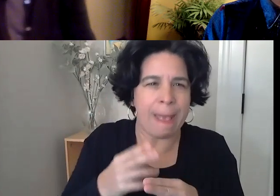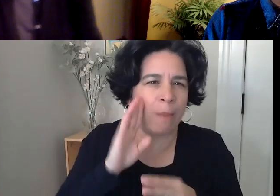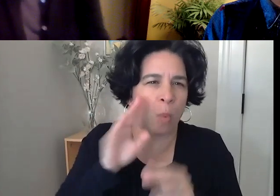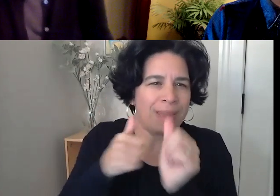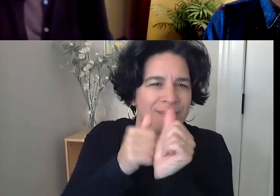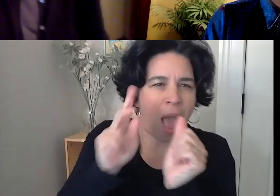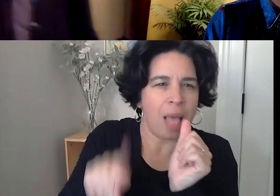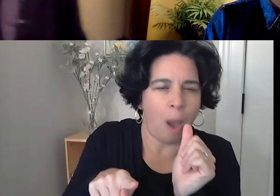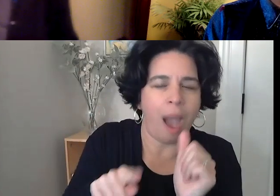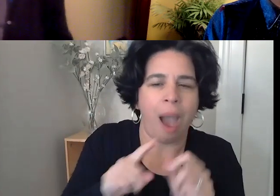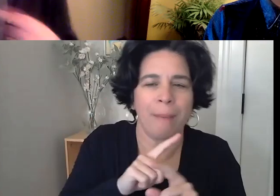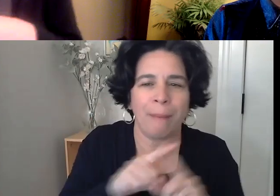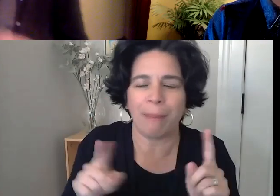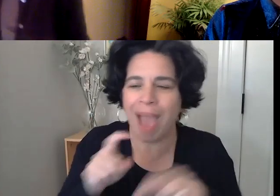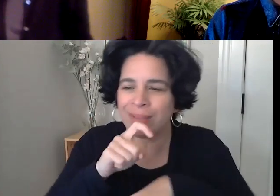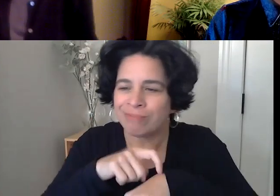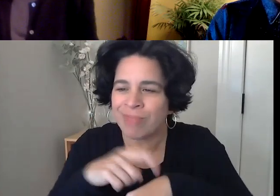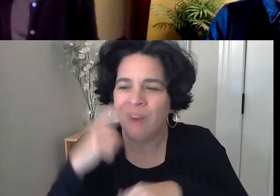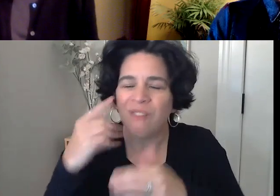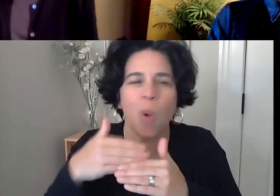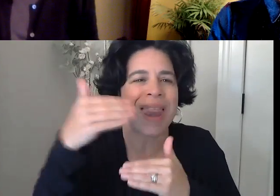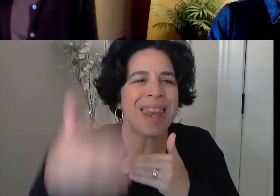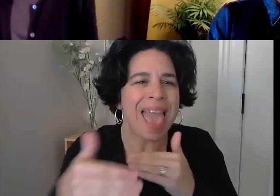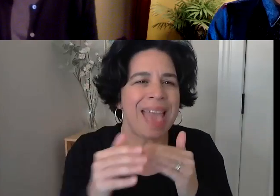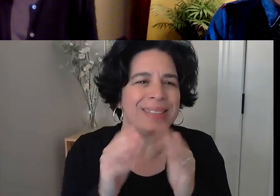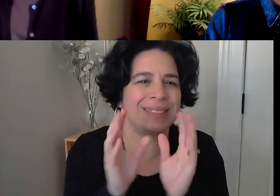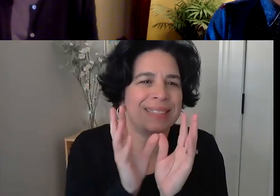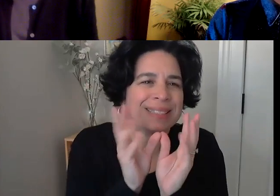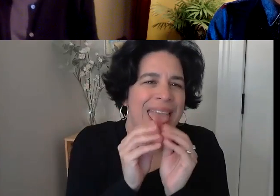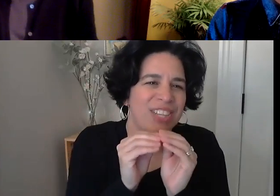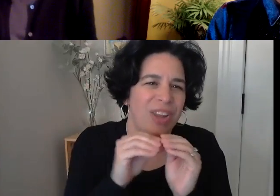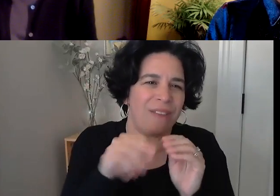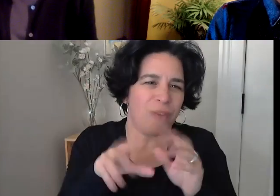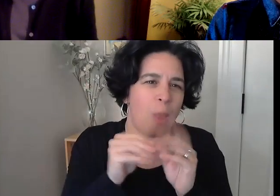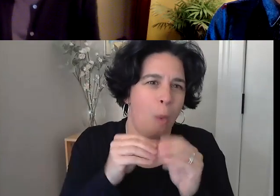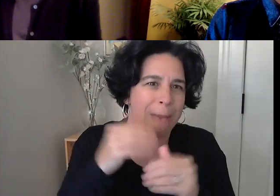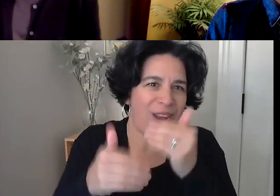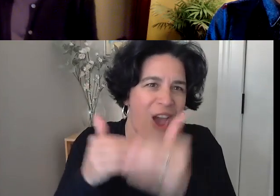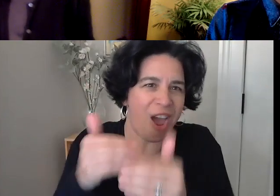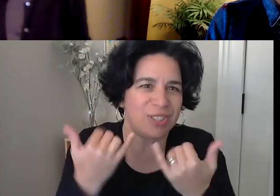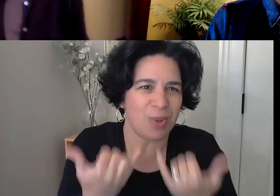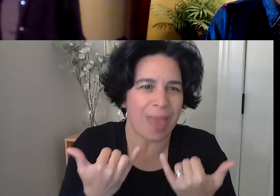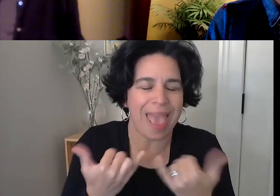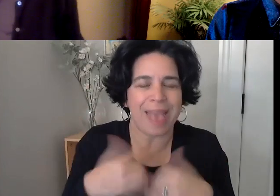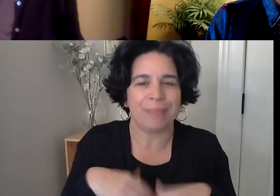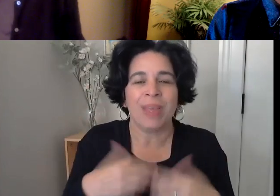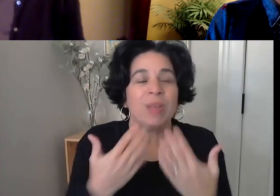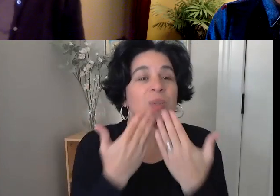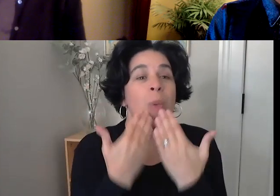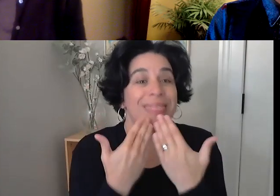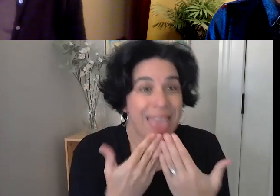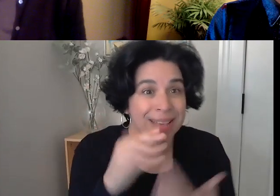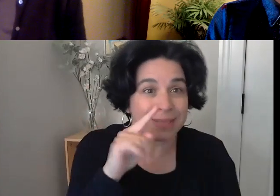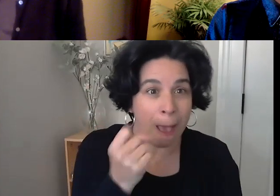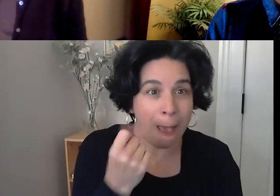Thomas, and then we'll follow up with Thomas and try to get you those answers. But unfortunately, we have to wrap up because it's time for the next session.